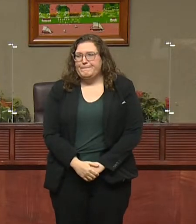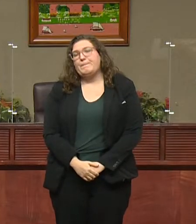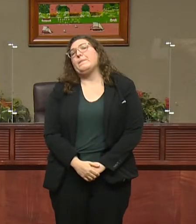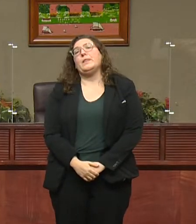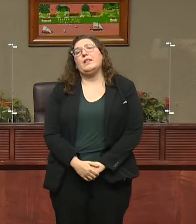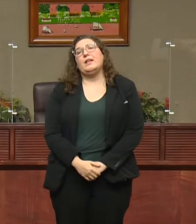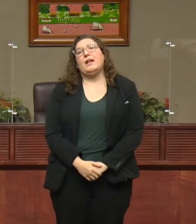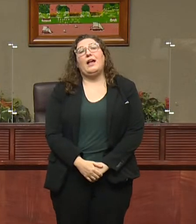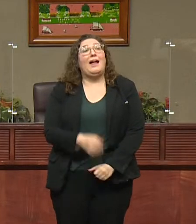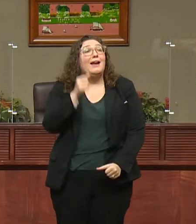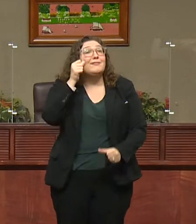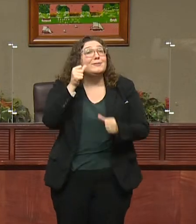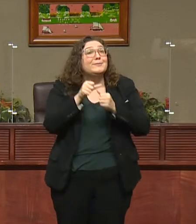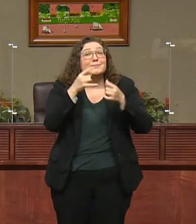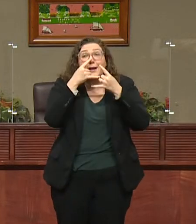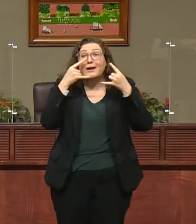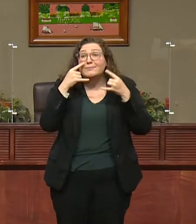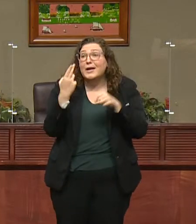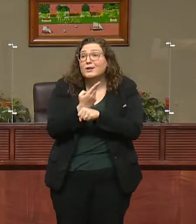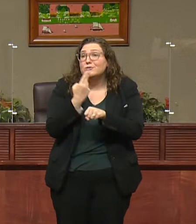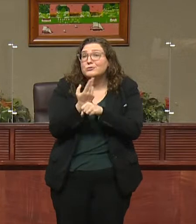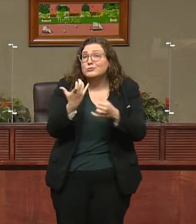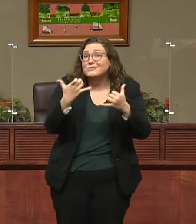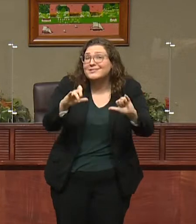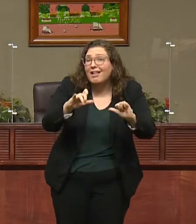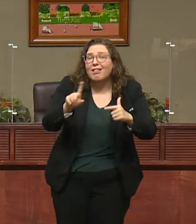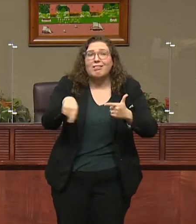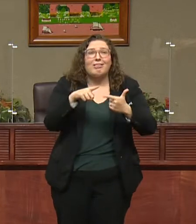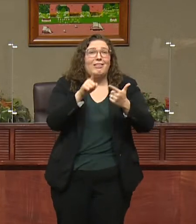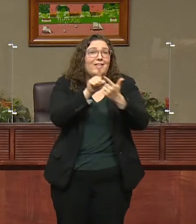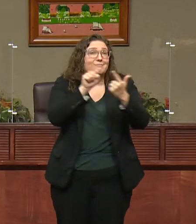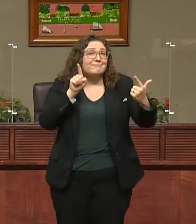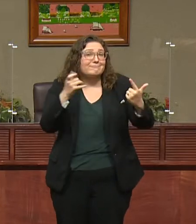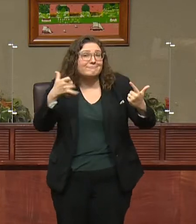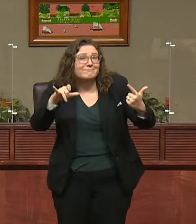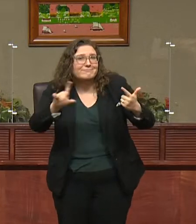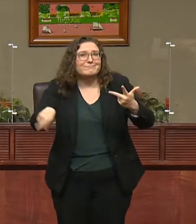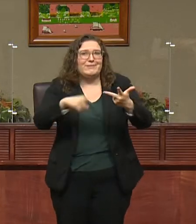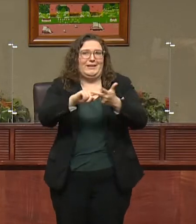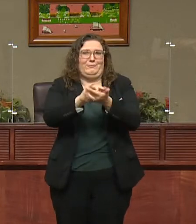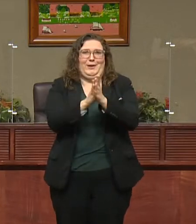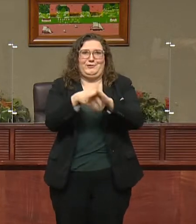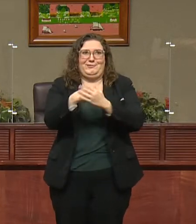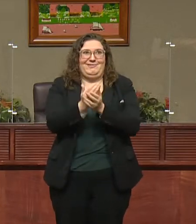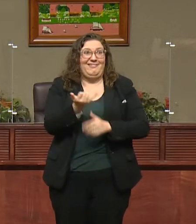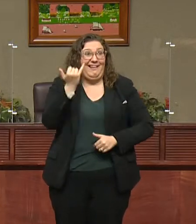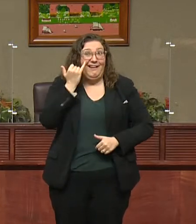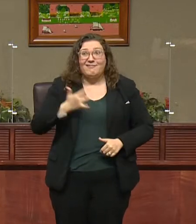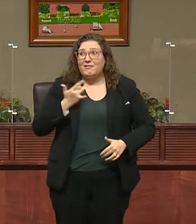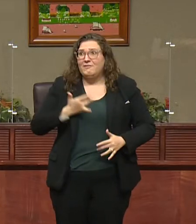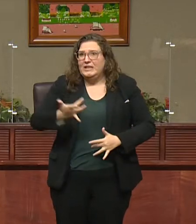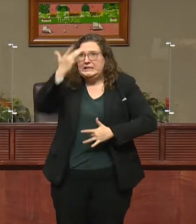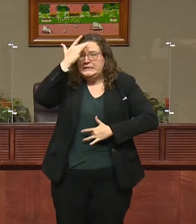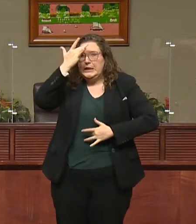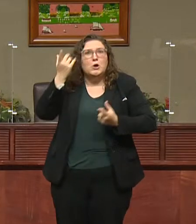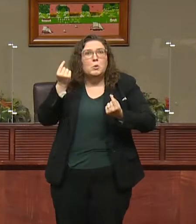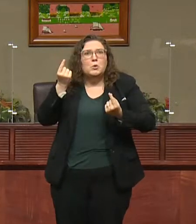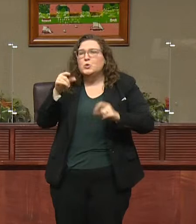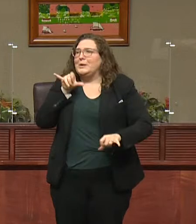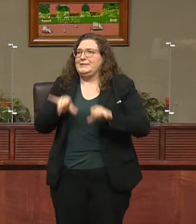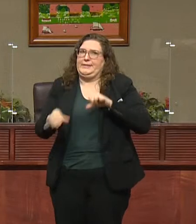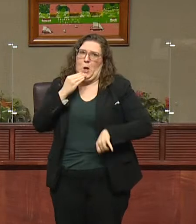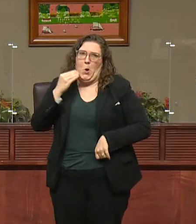Also continue to wear your mask, watch your distance, and wash your hands. And please stay at home if you are sick. And if you are